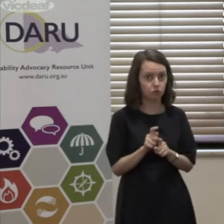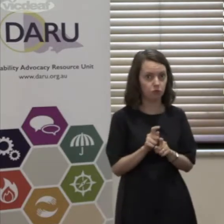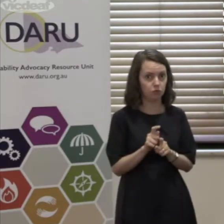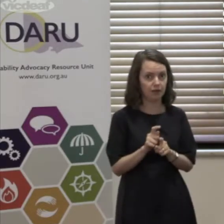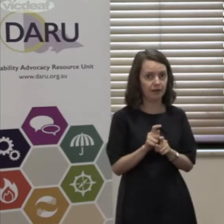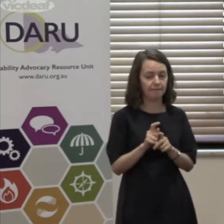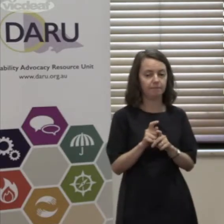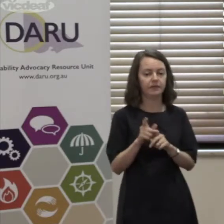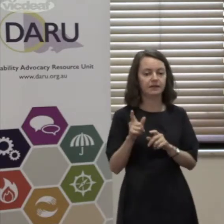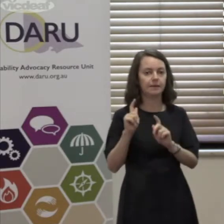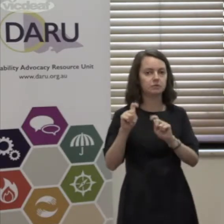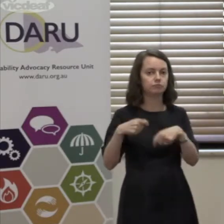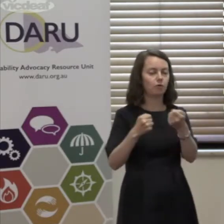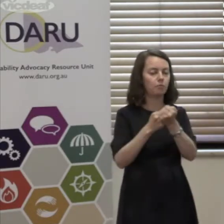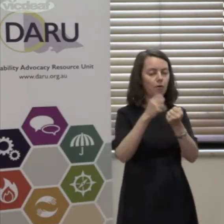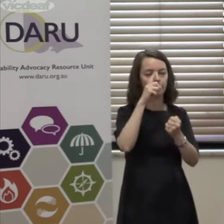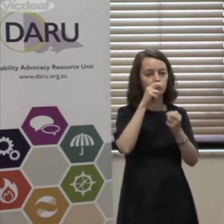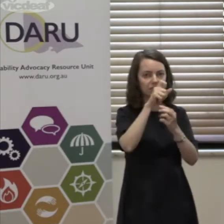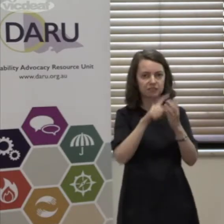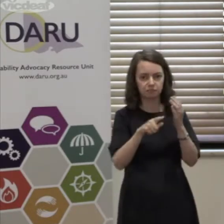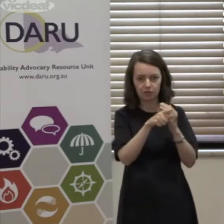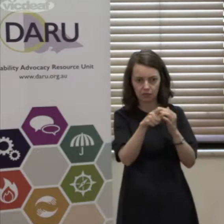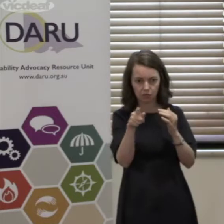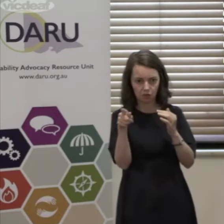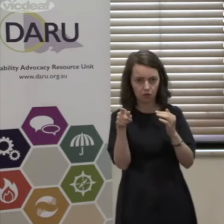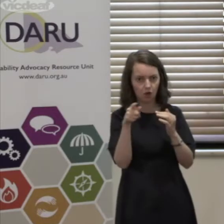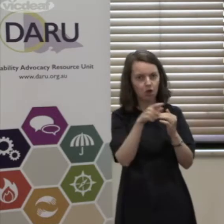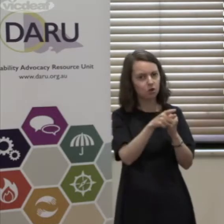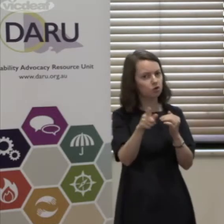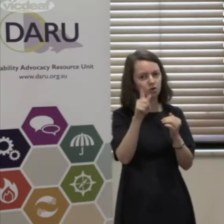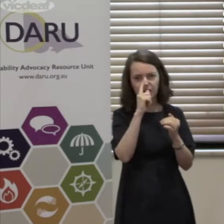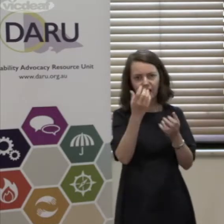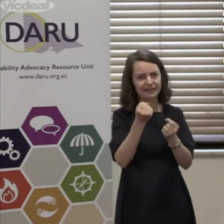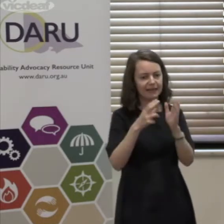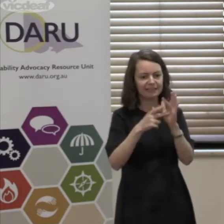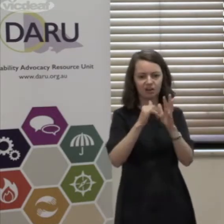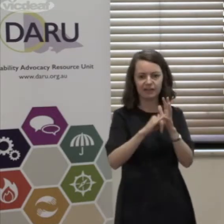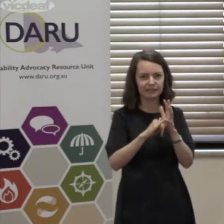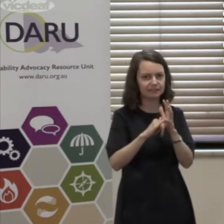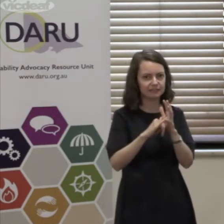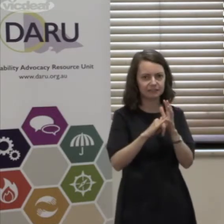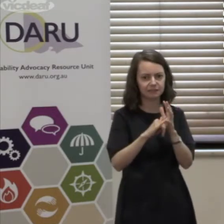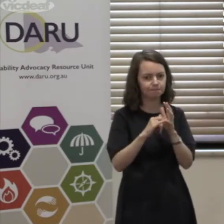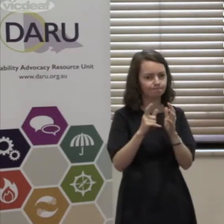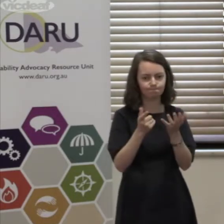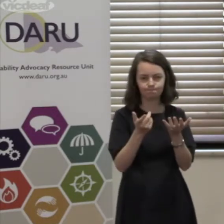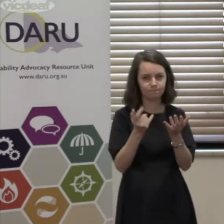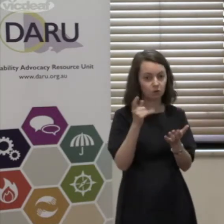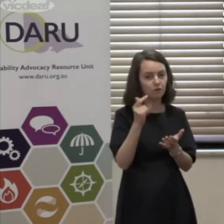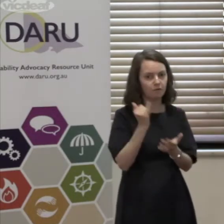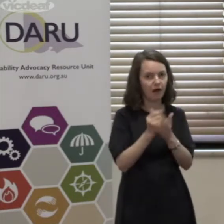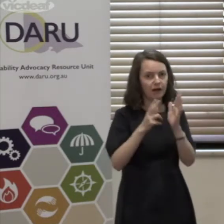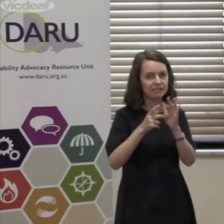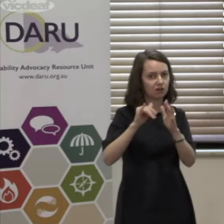about providing supports for people with disability who are not eligible for the scheme or to get an individualised package through the scheme, but will